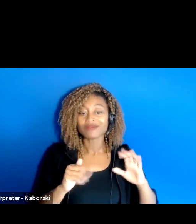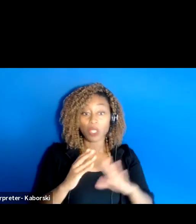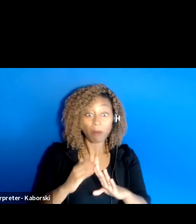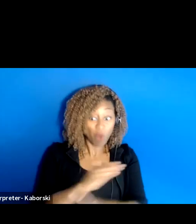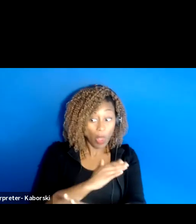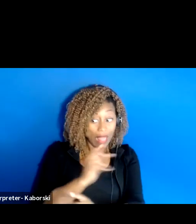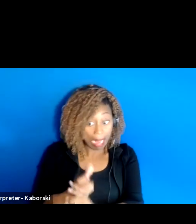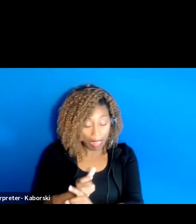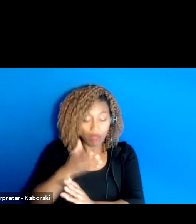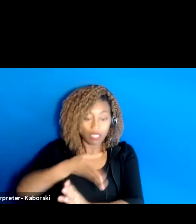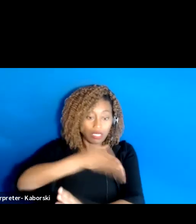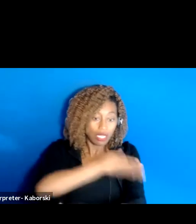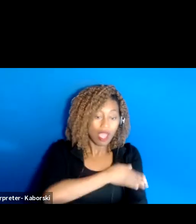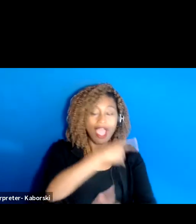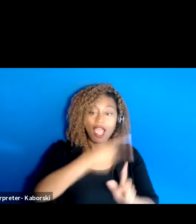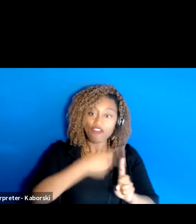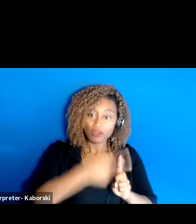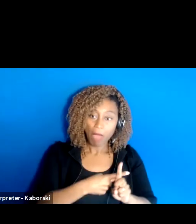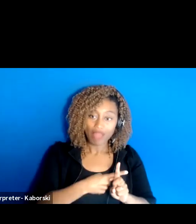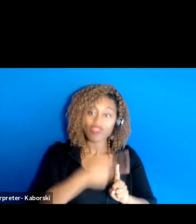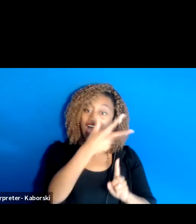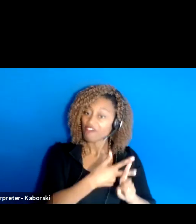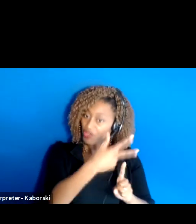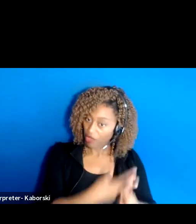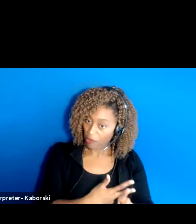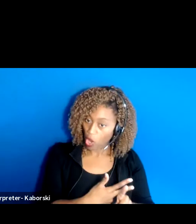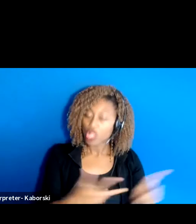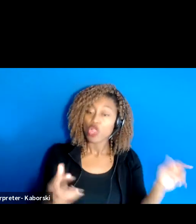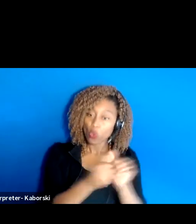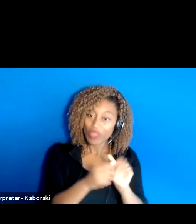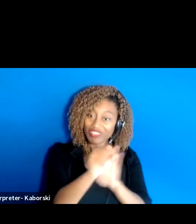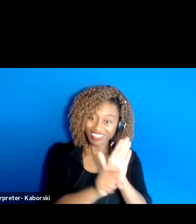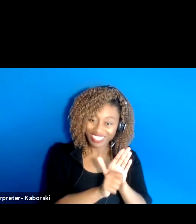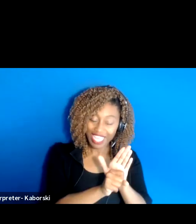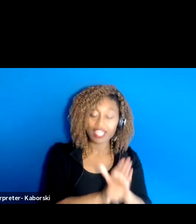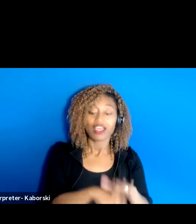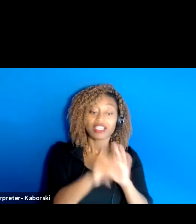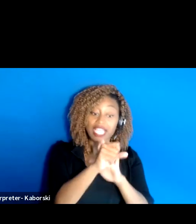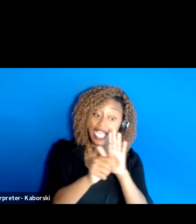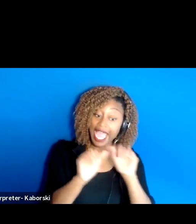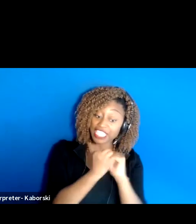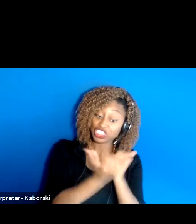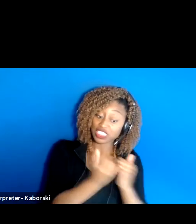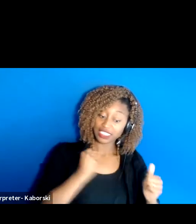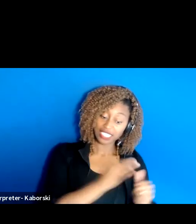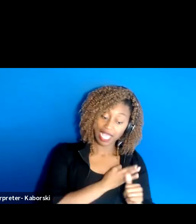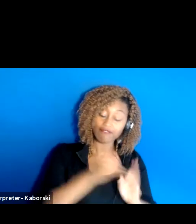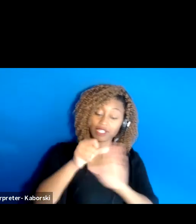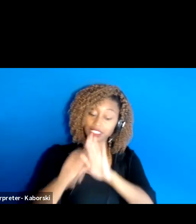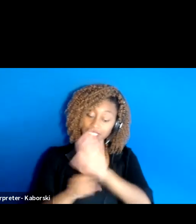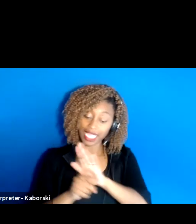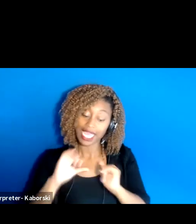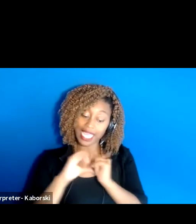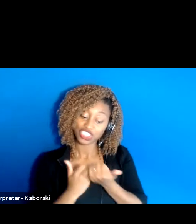quarterly on a statewide basis with agency staff, state agency staff, as well as